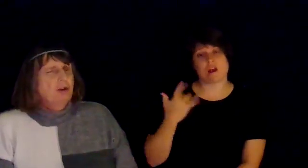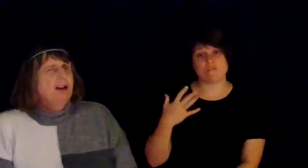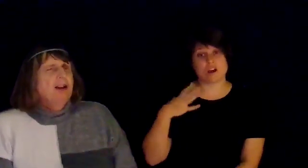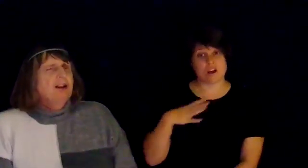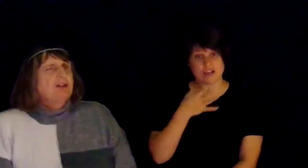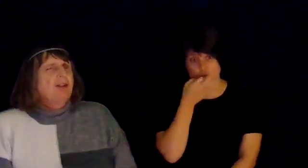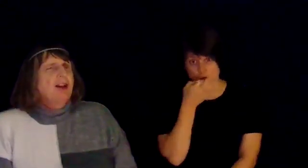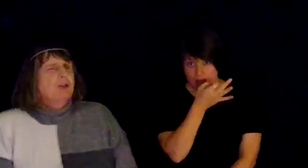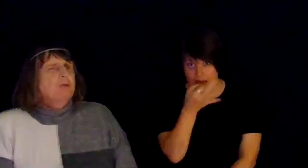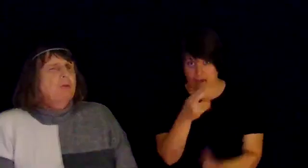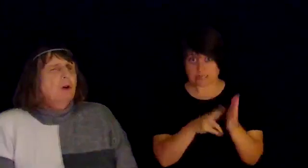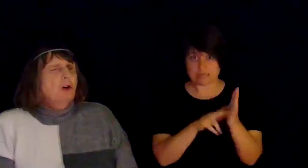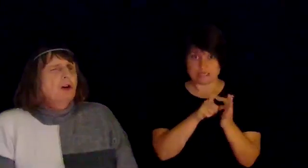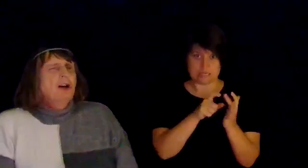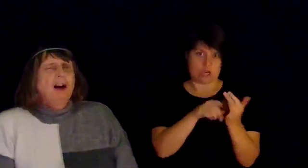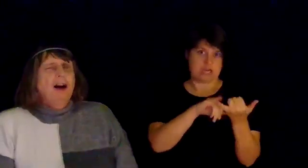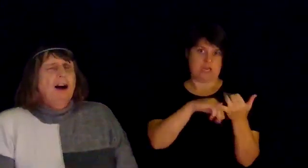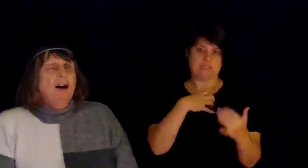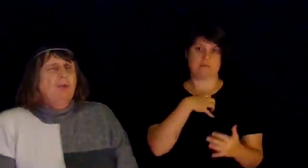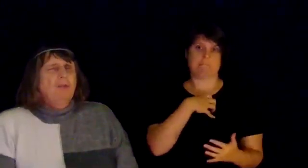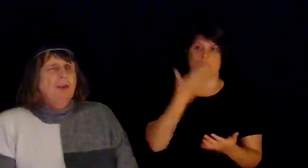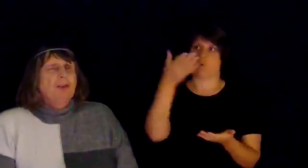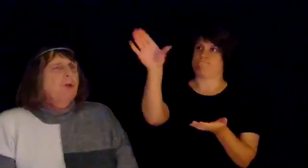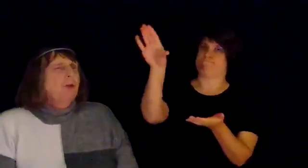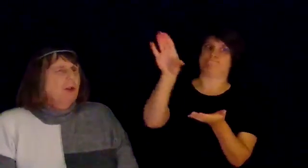ask for substantial more